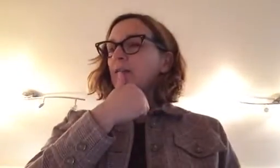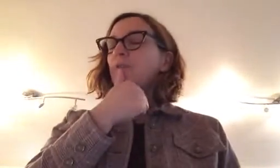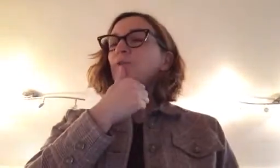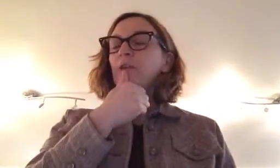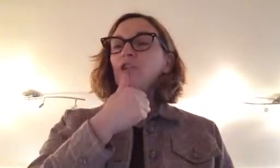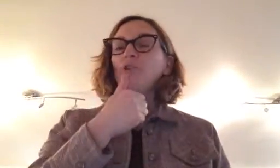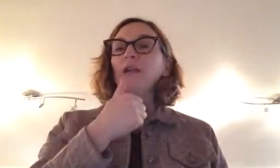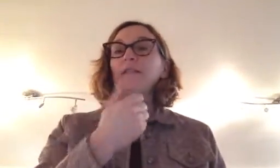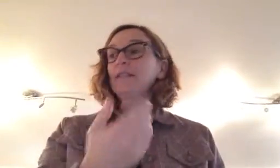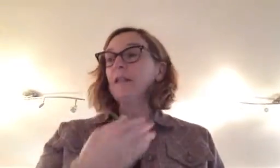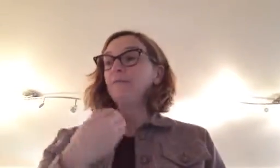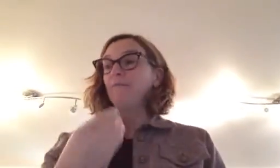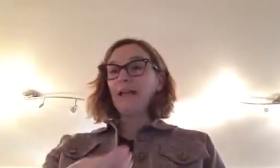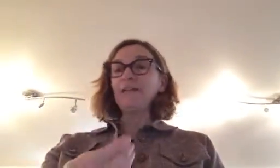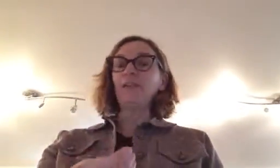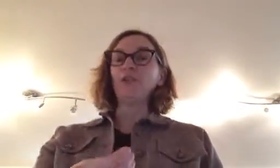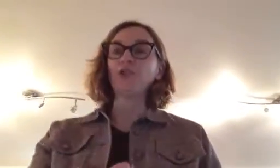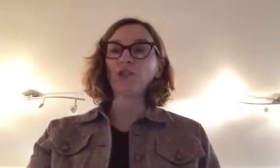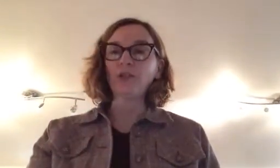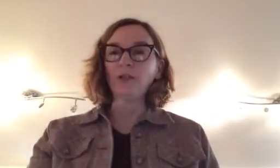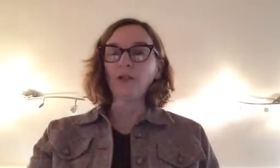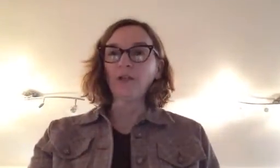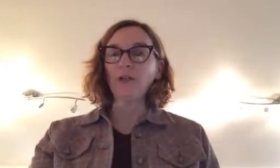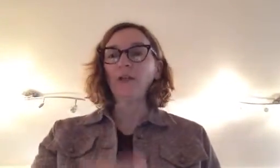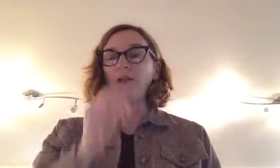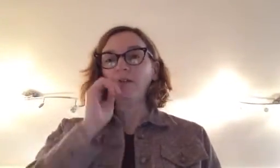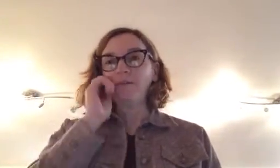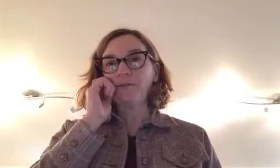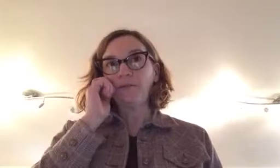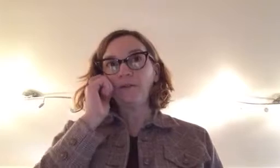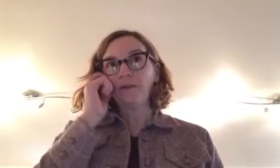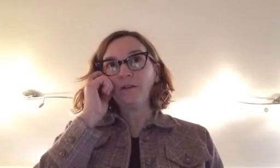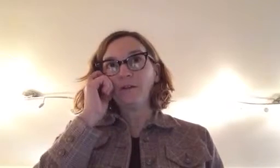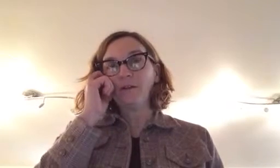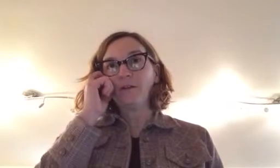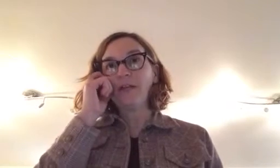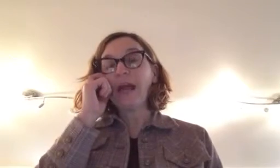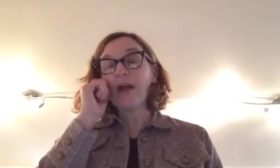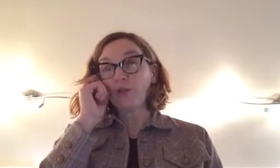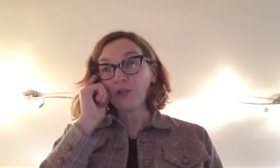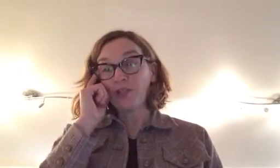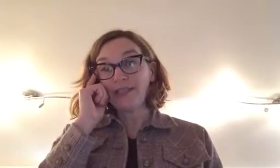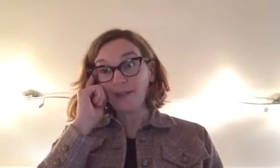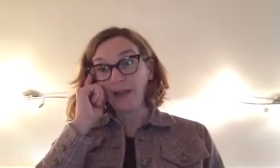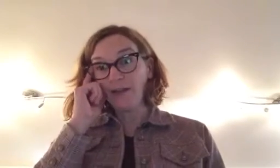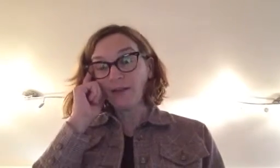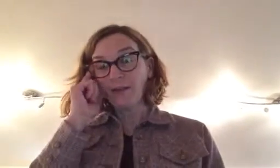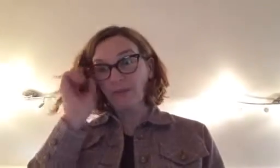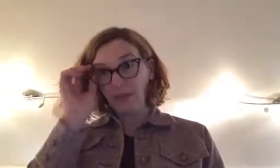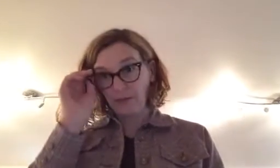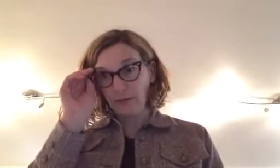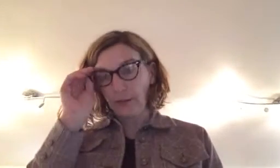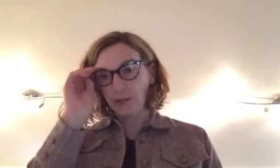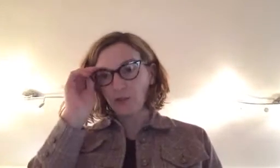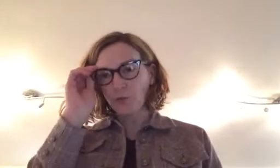the French tried to take advantage of the Irish dislike of England and English